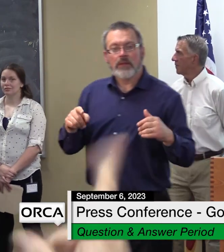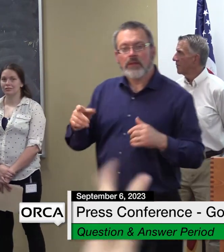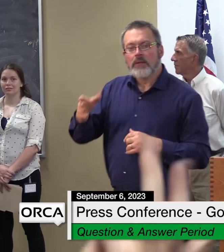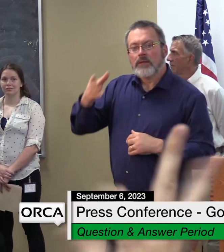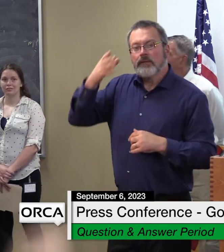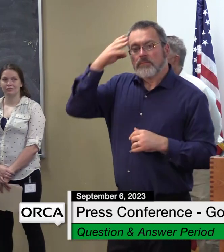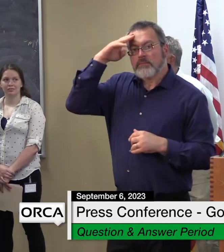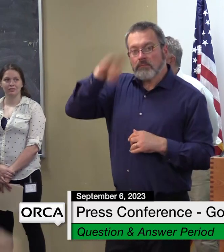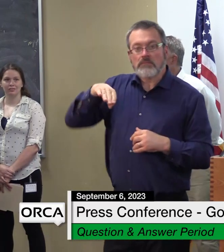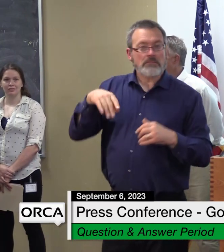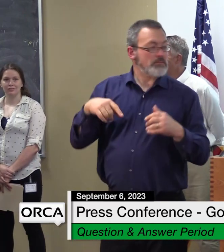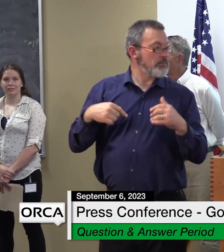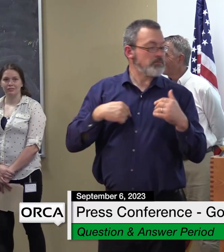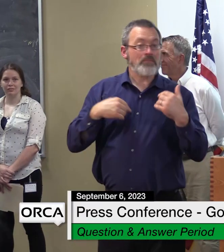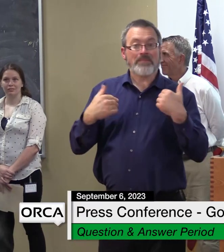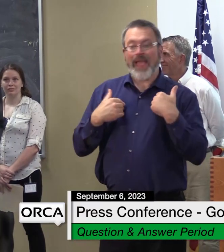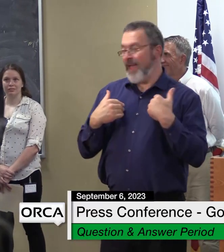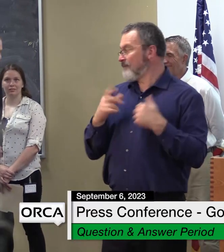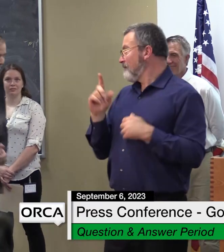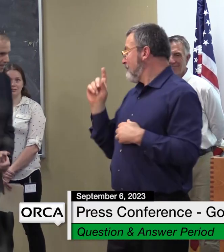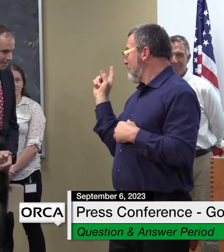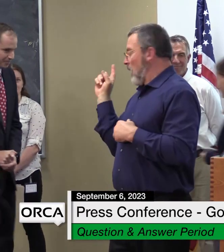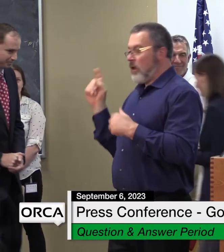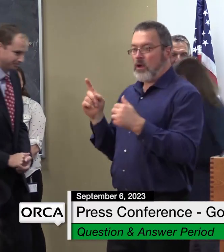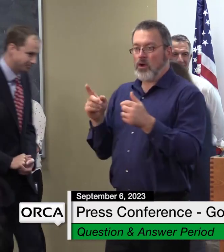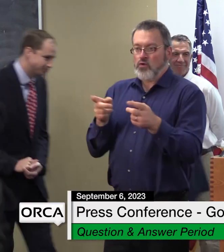closely, so I'm going to pull up Chris Allen to answer that.